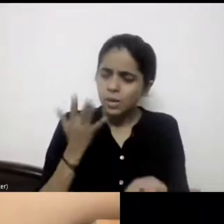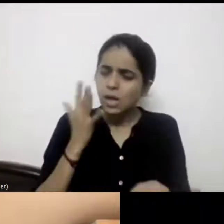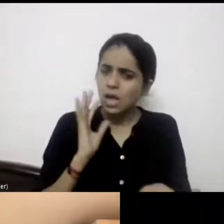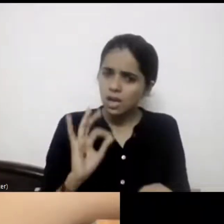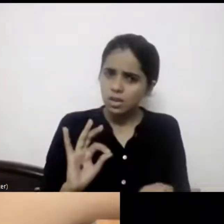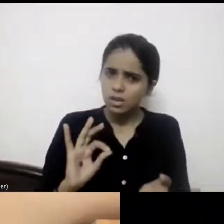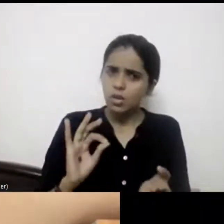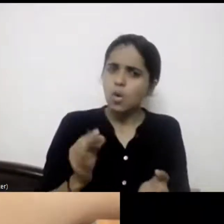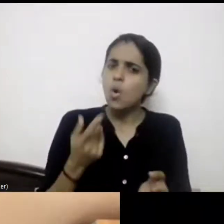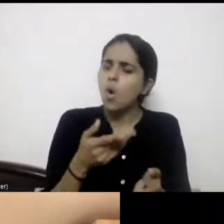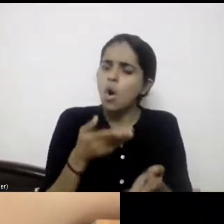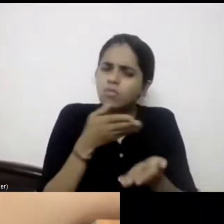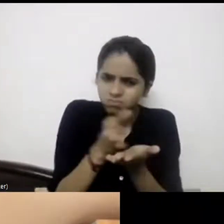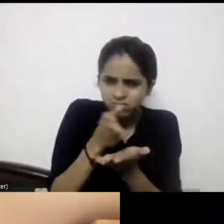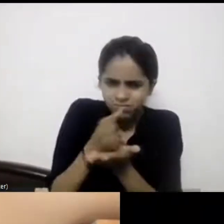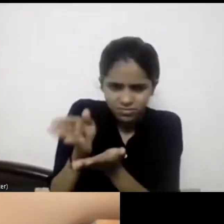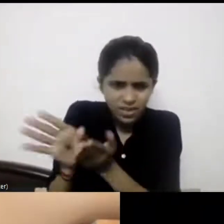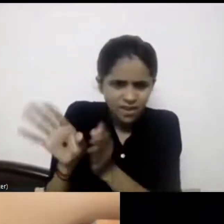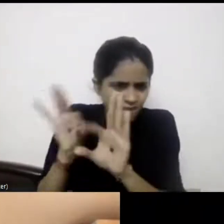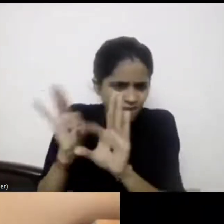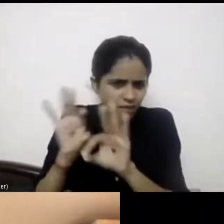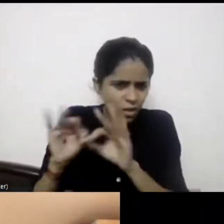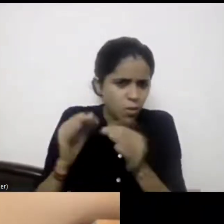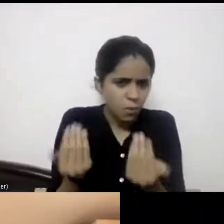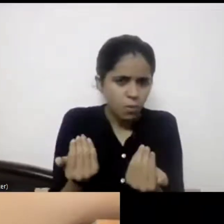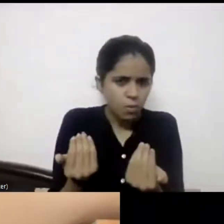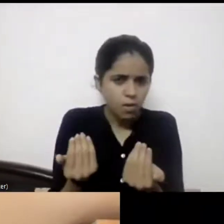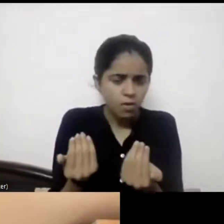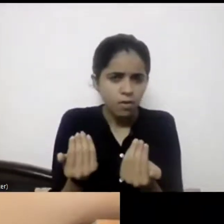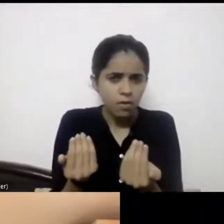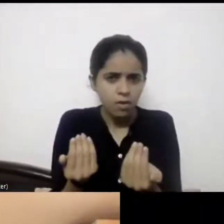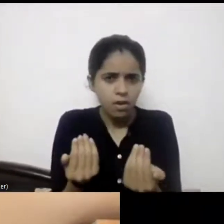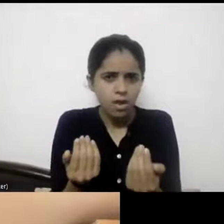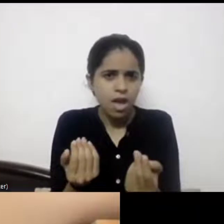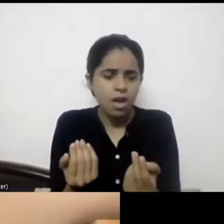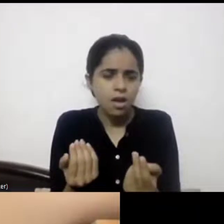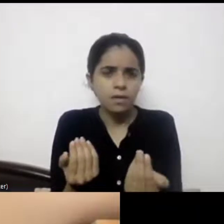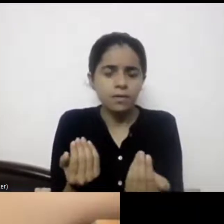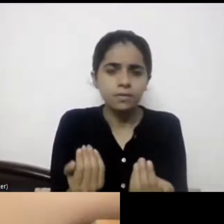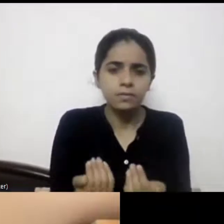would that be another parallel cinema or art cinema where it would be achieved?